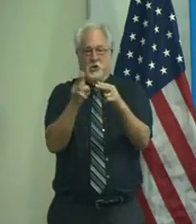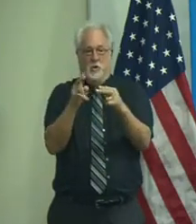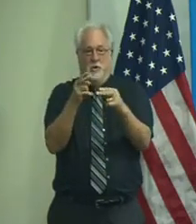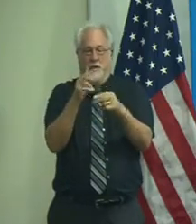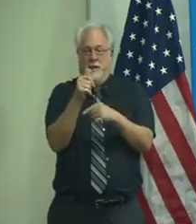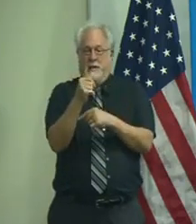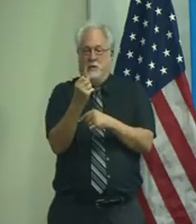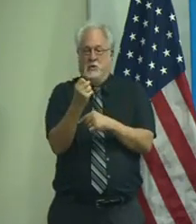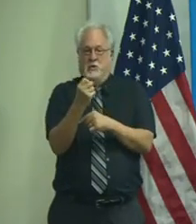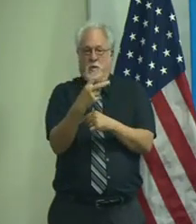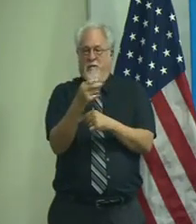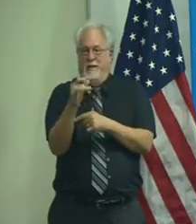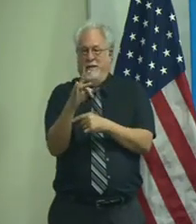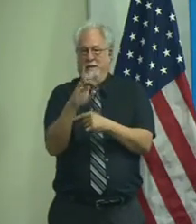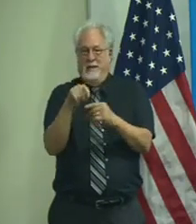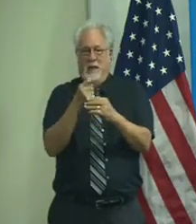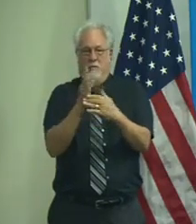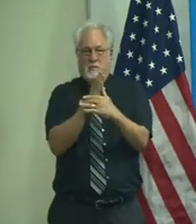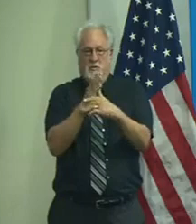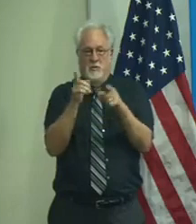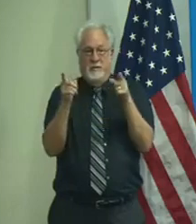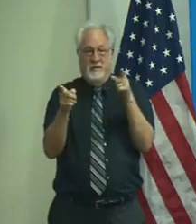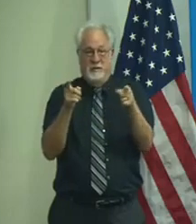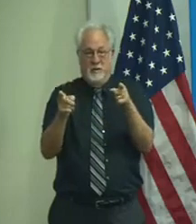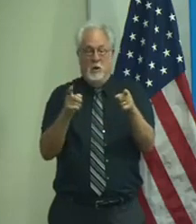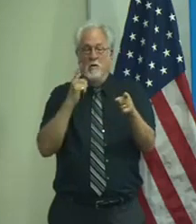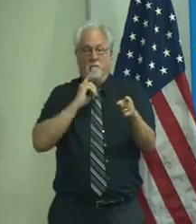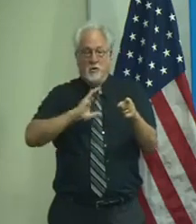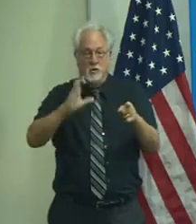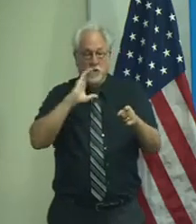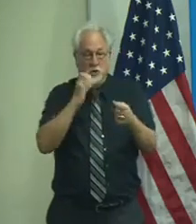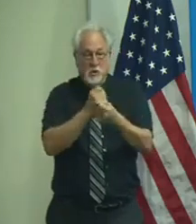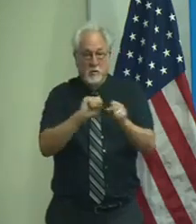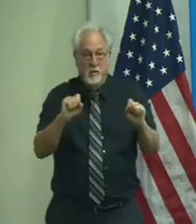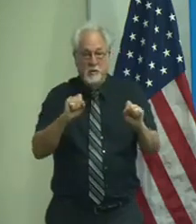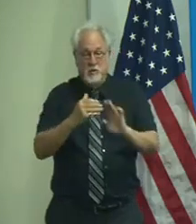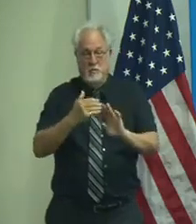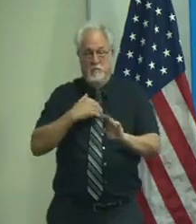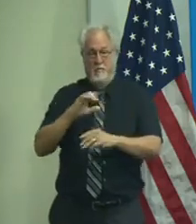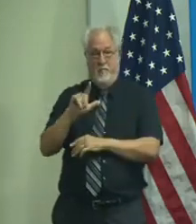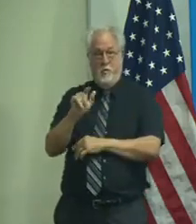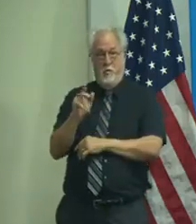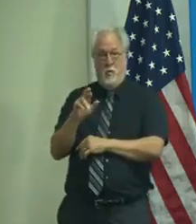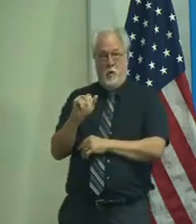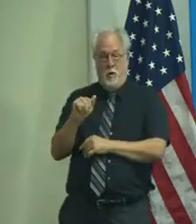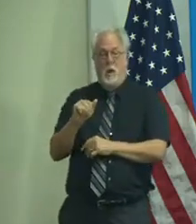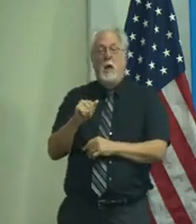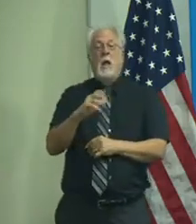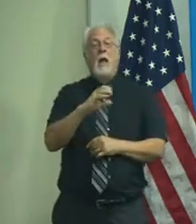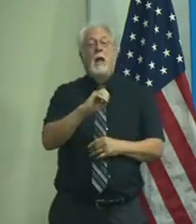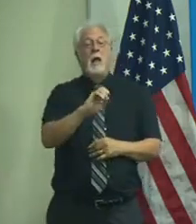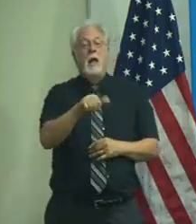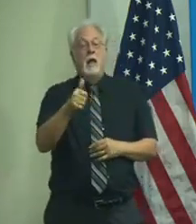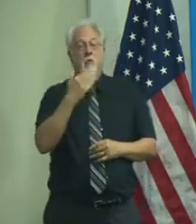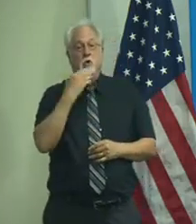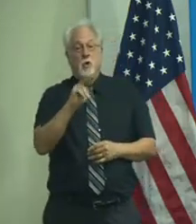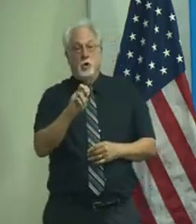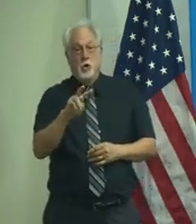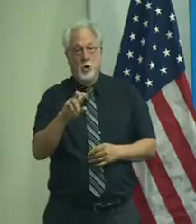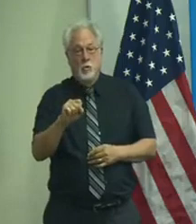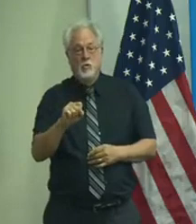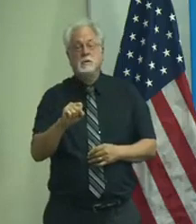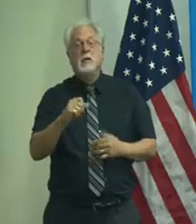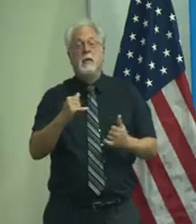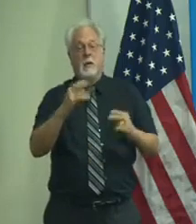18 hours, to try to do search and rescue and so forth ahead of Laura. And the other good news is we have more time